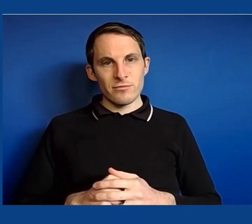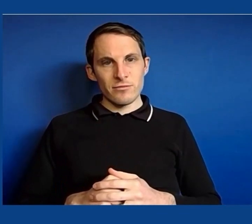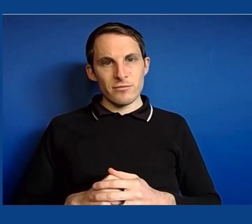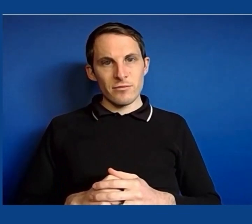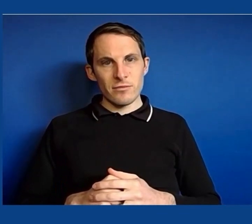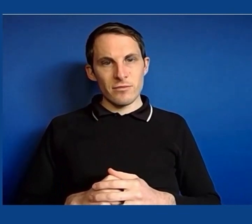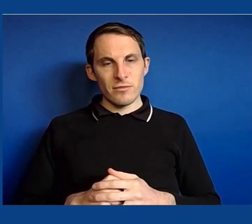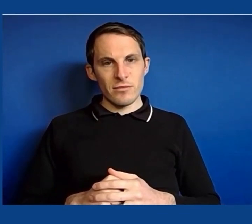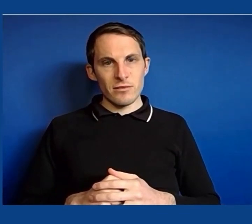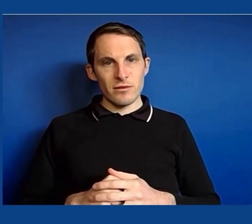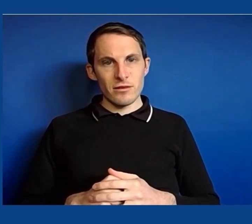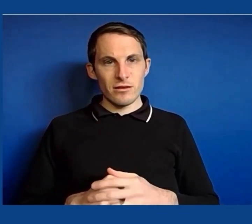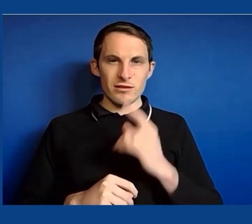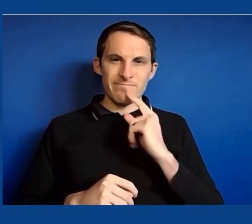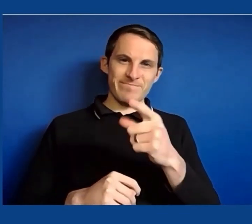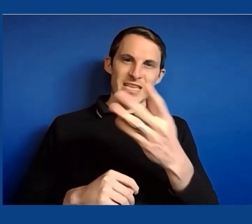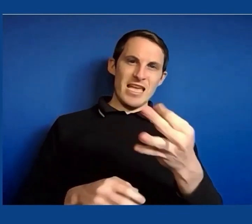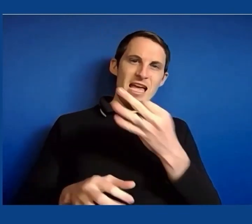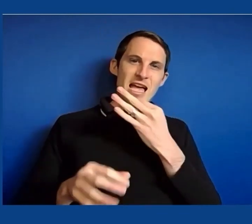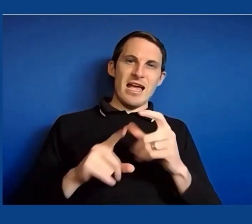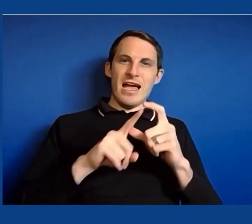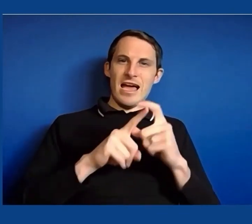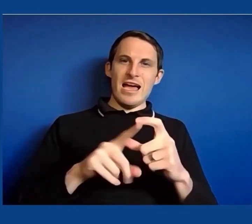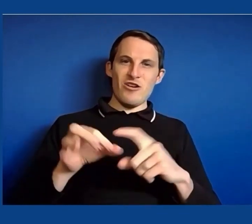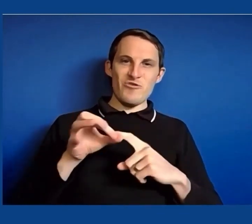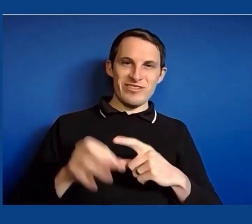Man, you ask hard questions. I